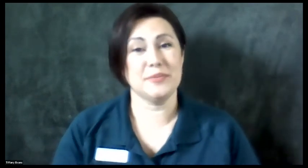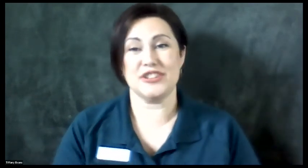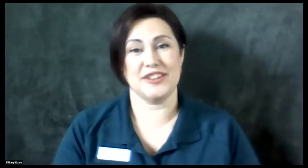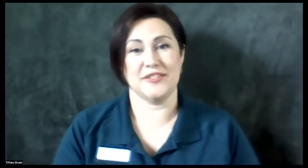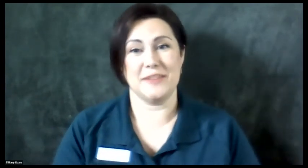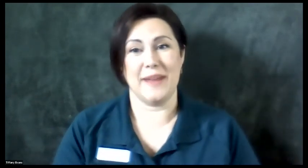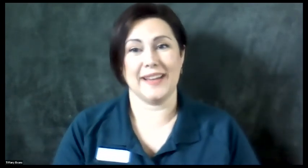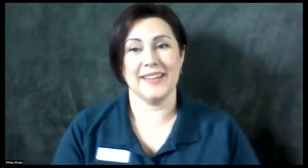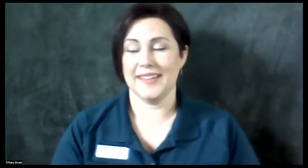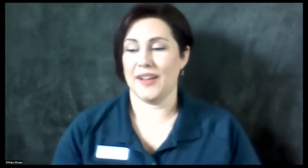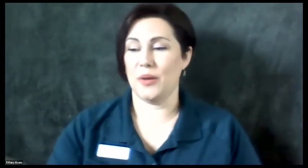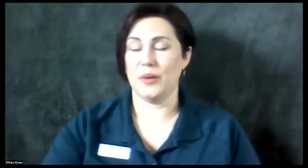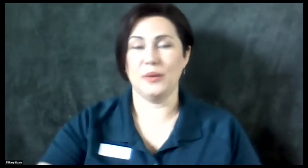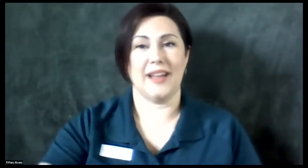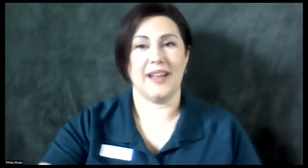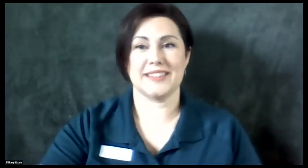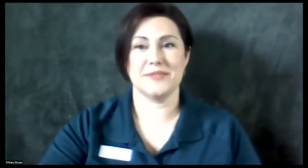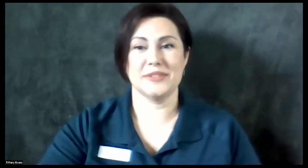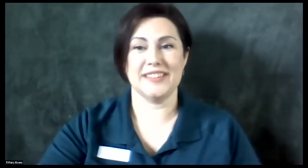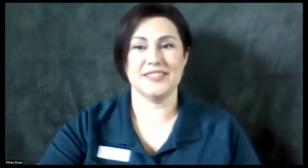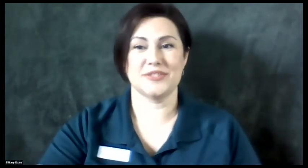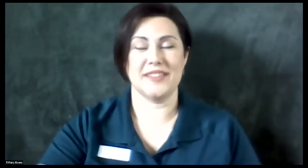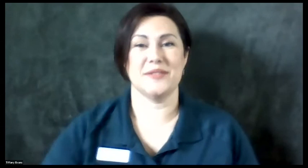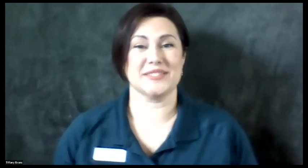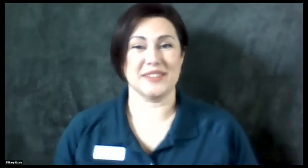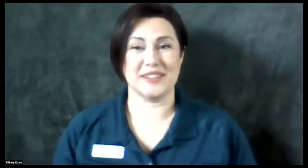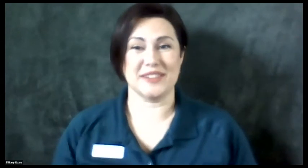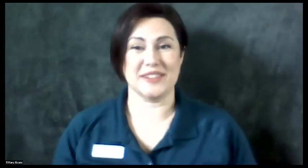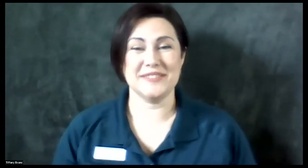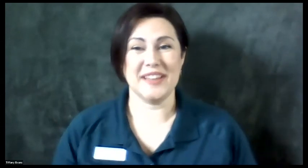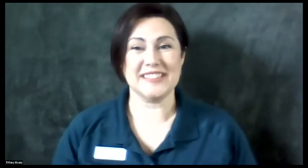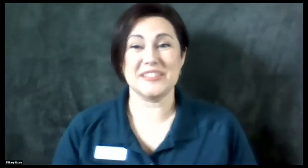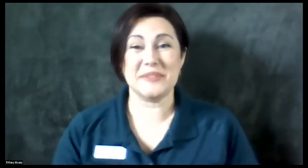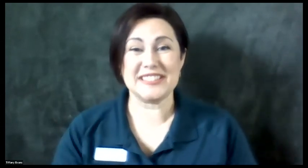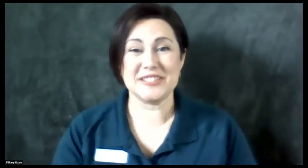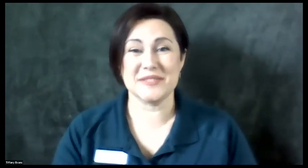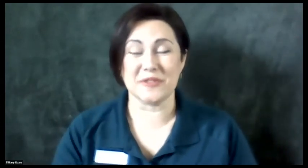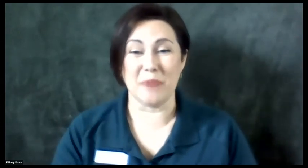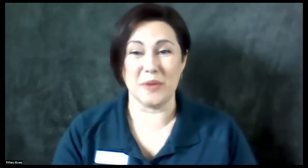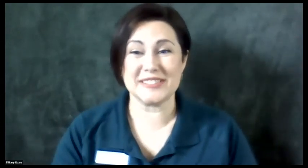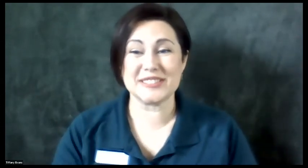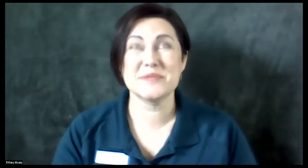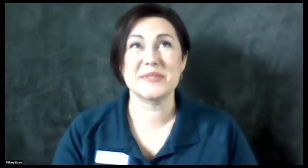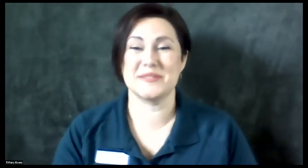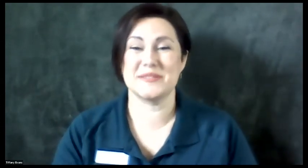your feedback a whole lot, and we really enjoy that you guys are interacting with us and that we get to do this from home. It's super, super